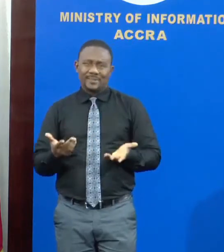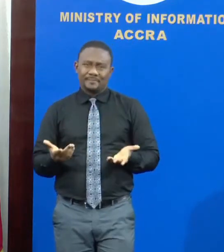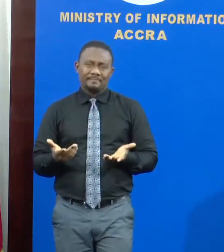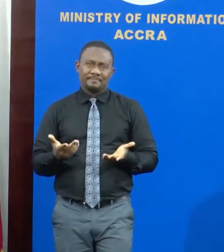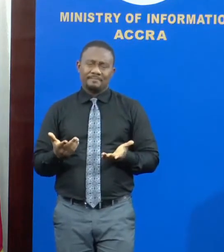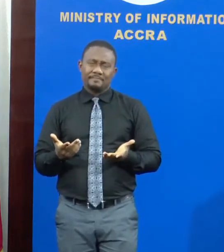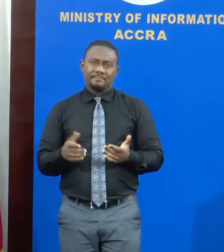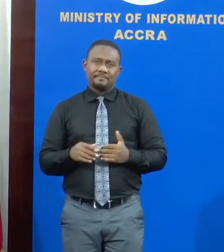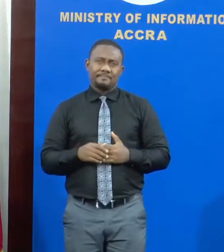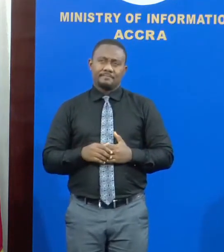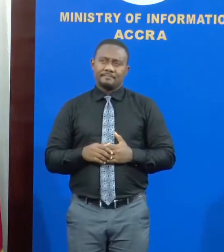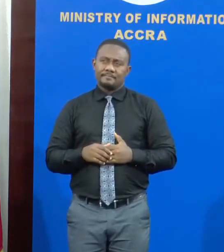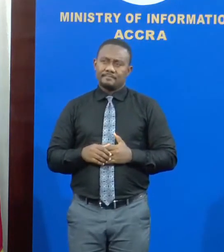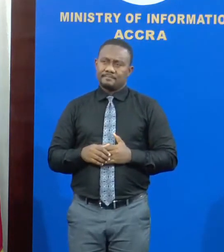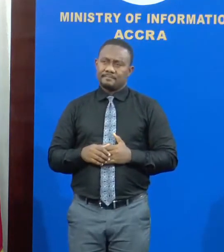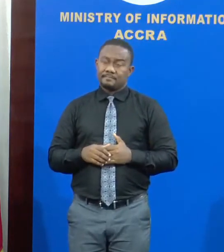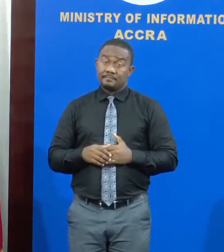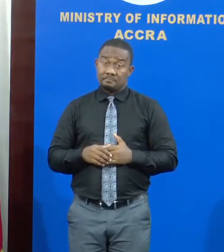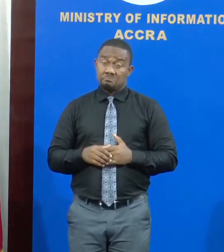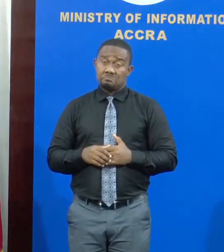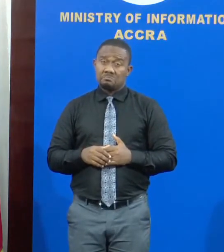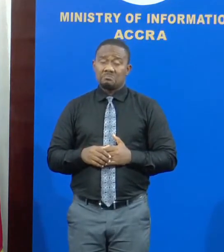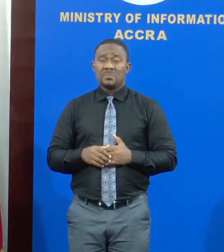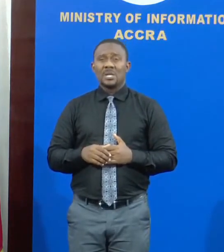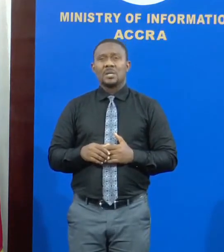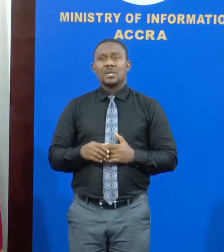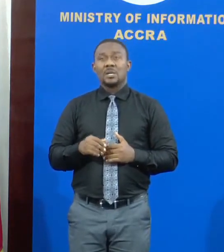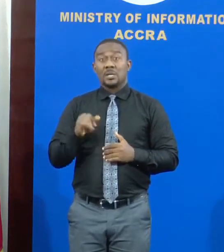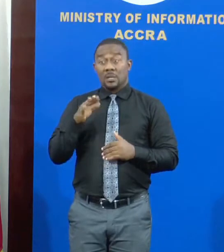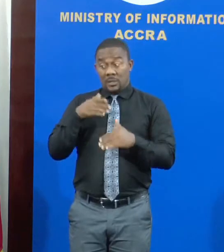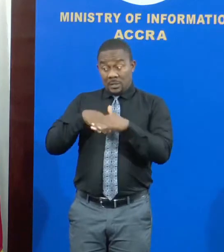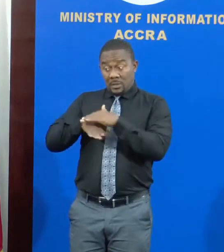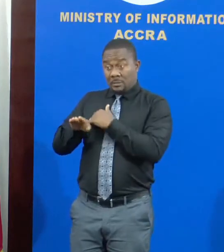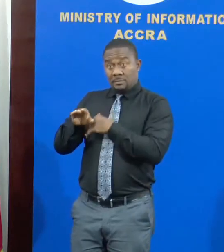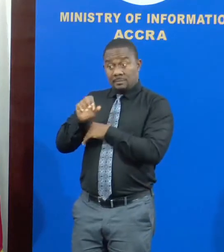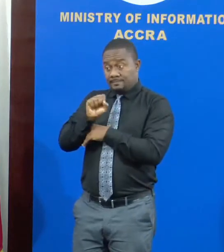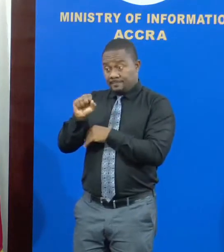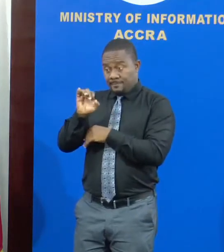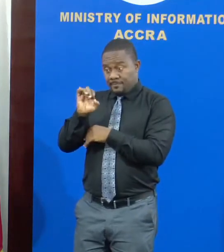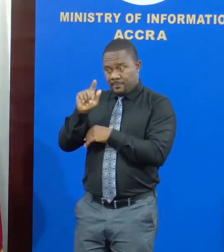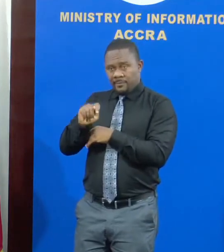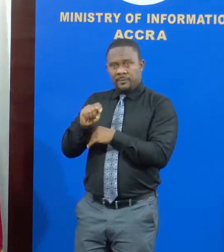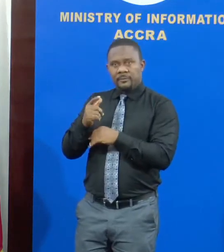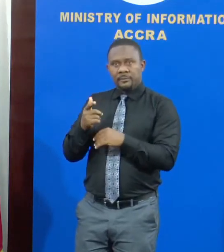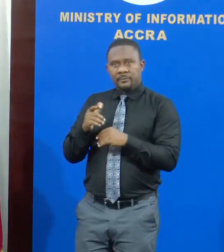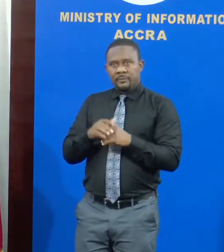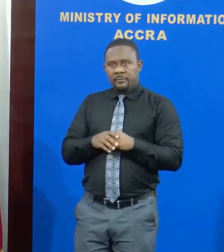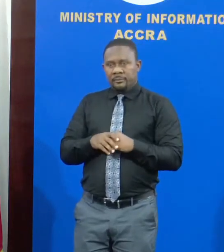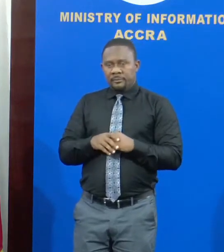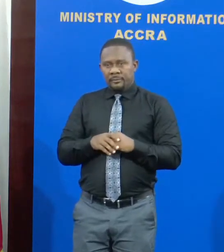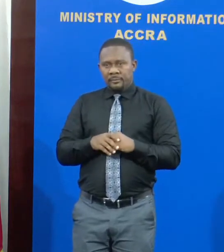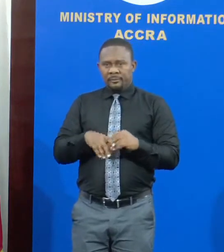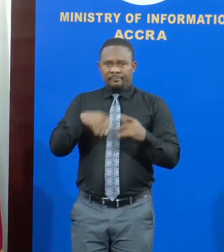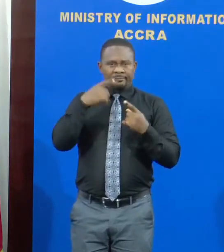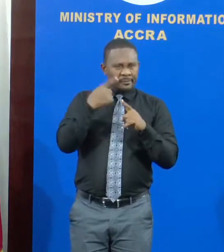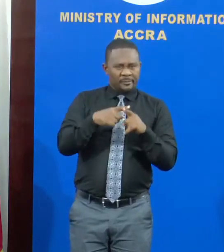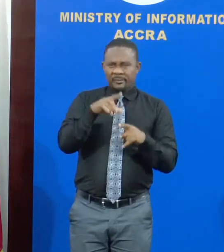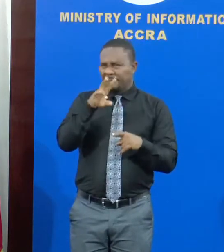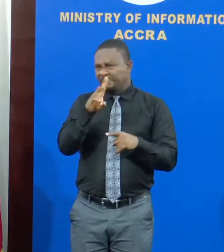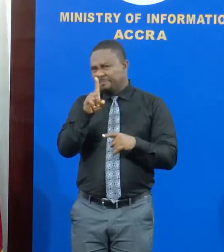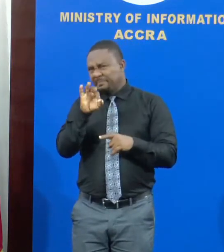So, because all you got to do is when you go through your USSD code and the